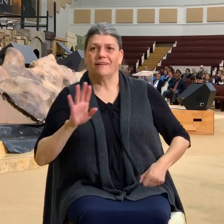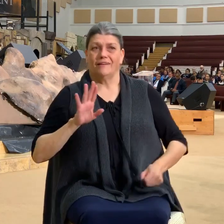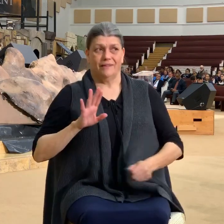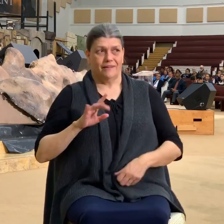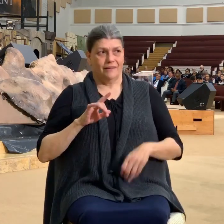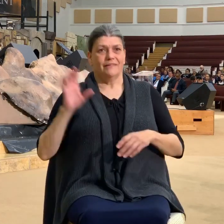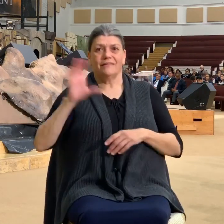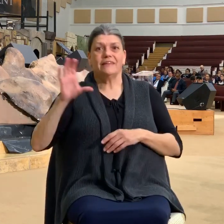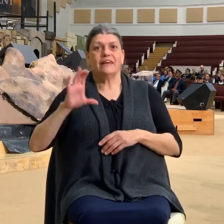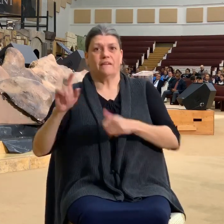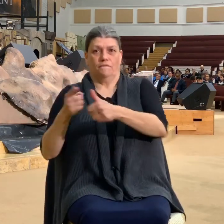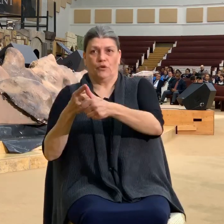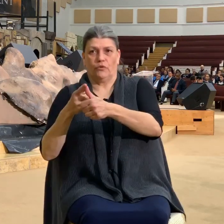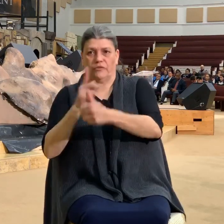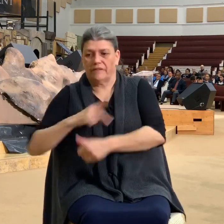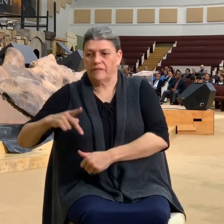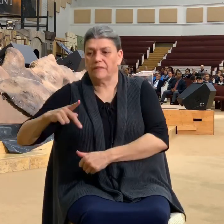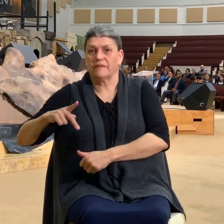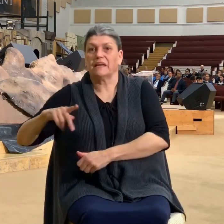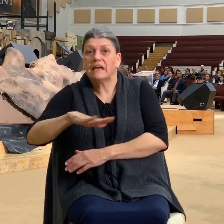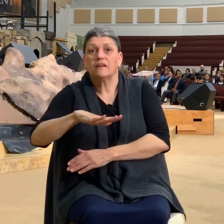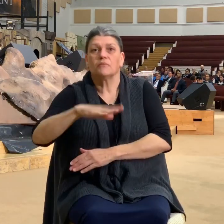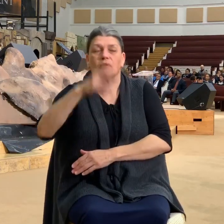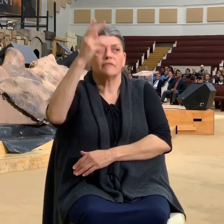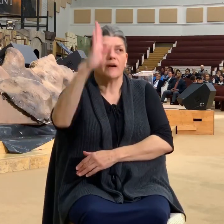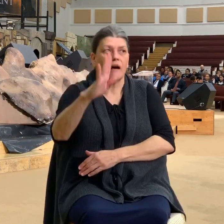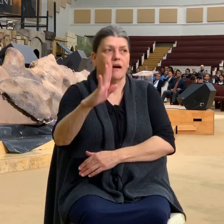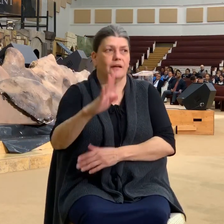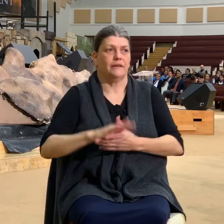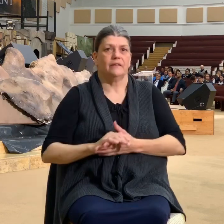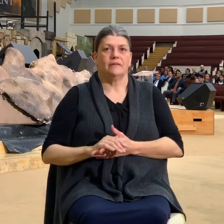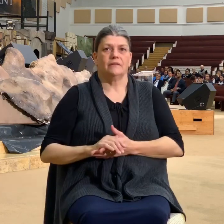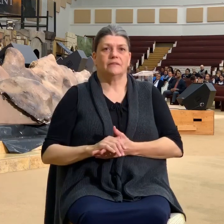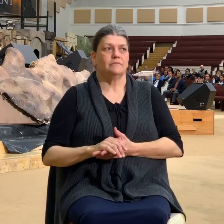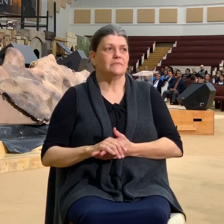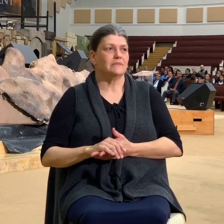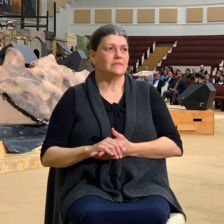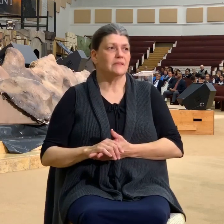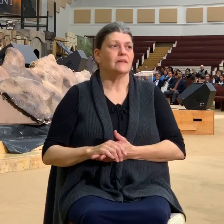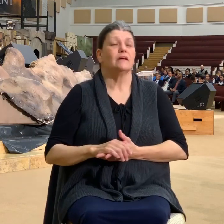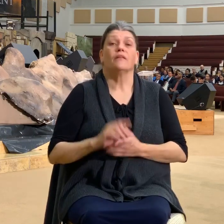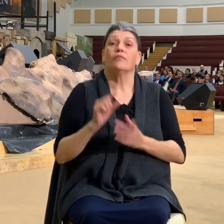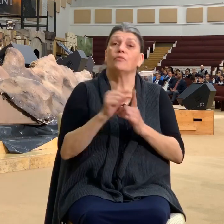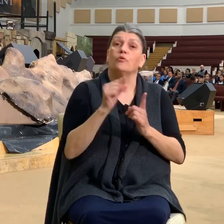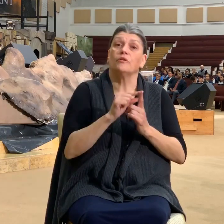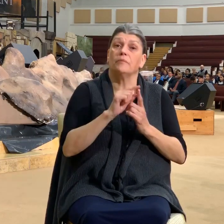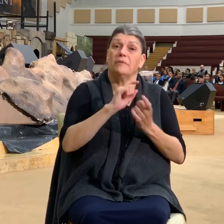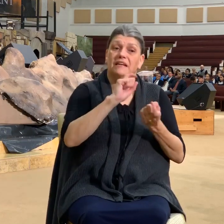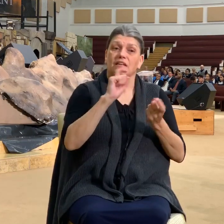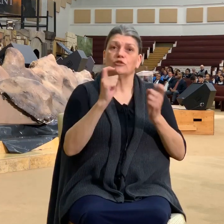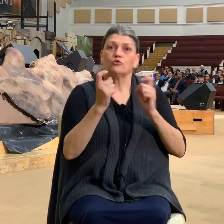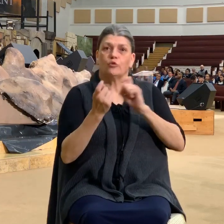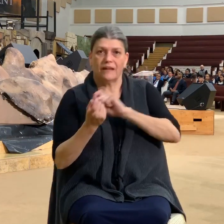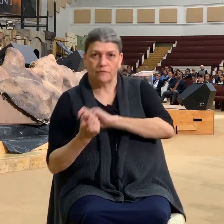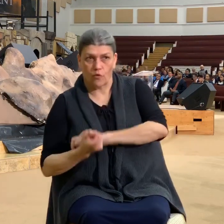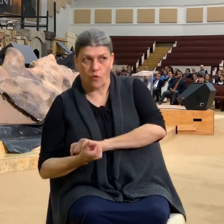Seek first the kingdom of God. Don't let the world shape you. But the word is literally, but be transformed is literally, but